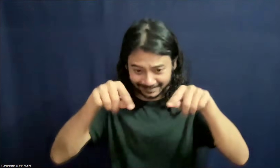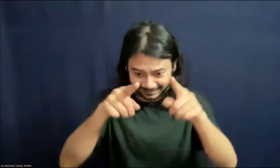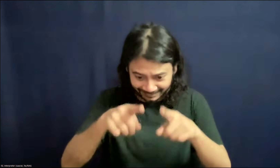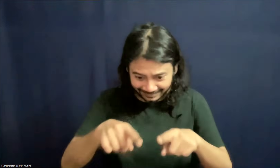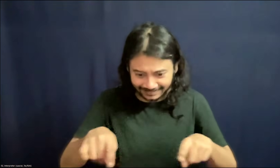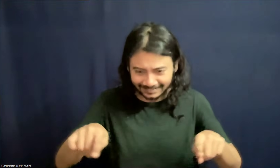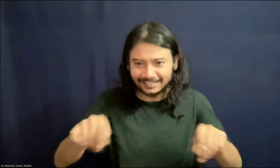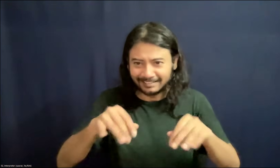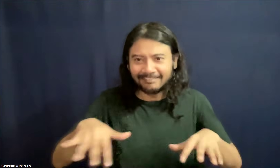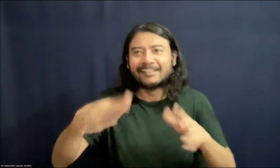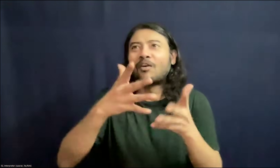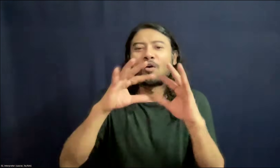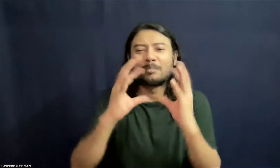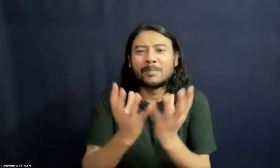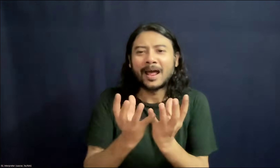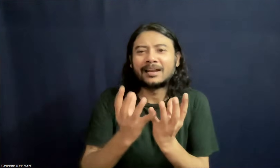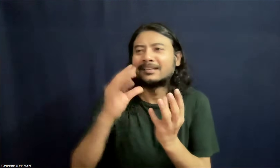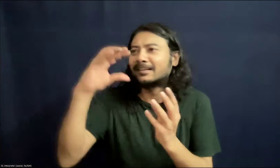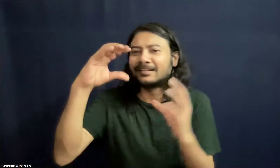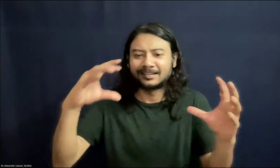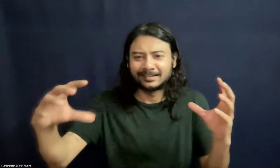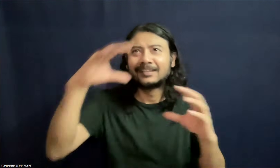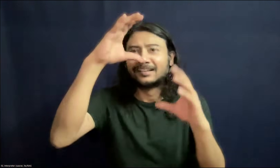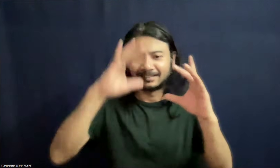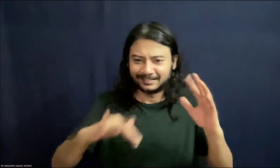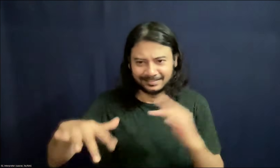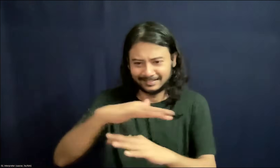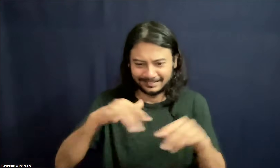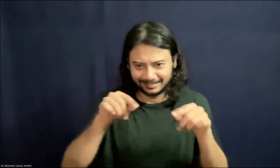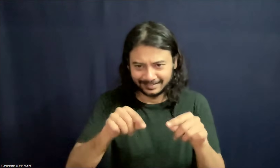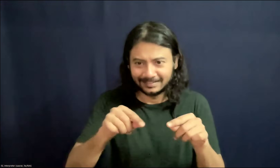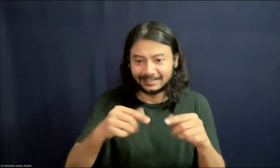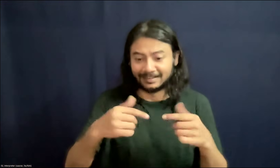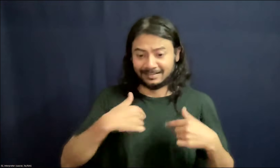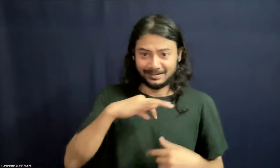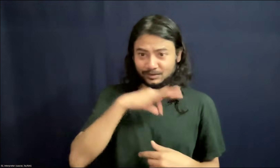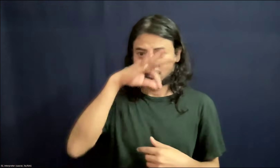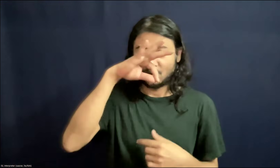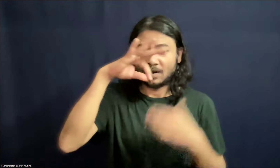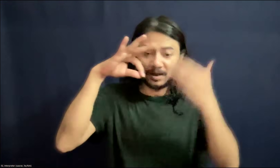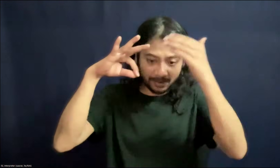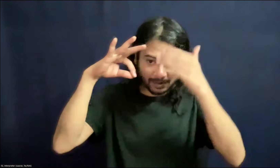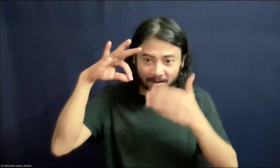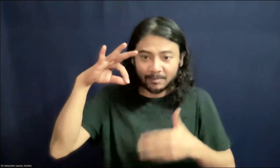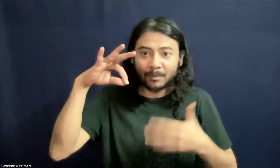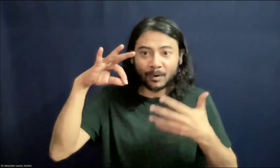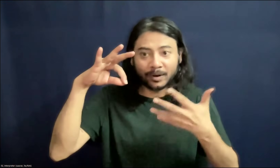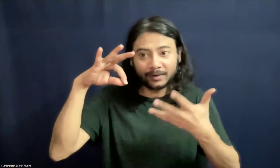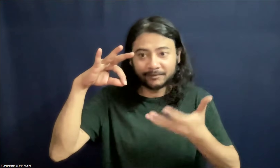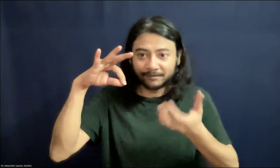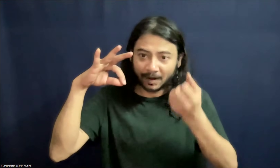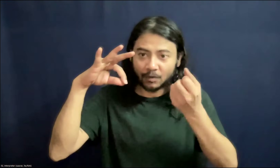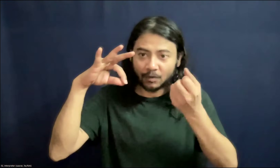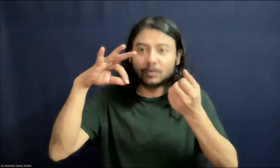entity keeps traveling from one branch to the other, which means he's traveling, taking birth and birth again in this